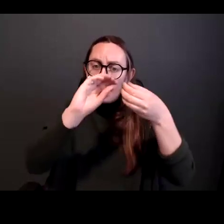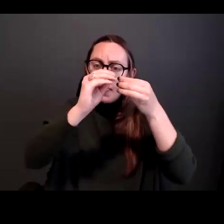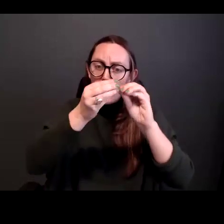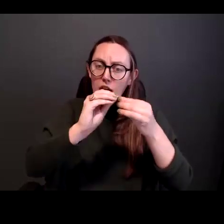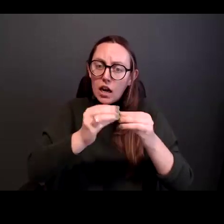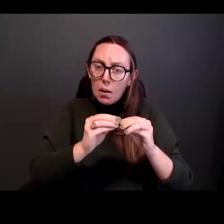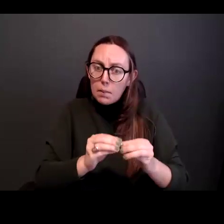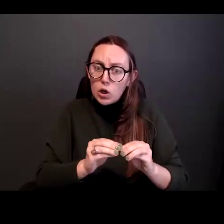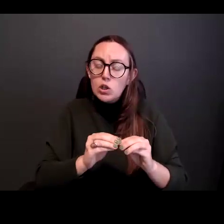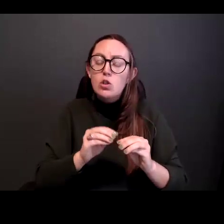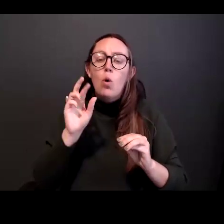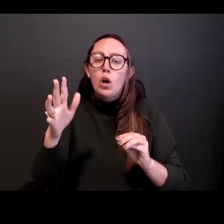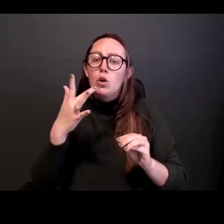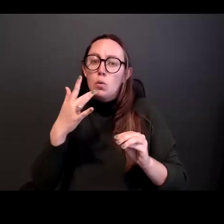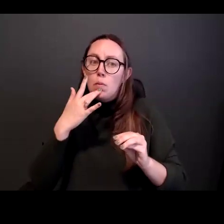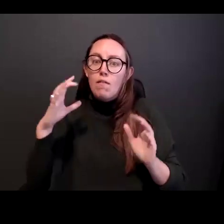you want the chunk?